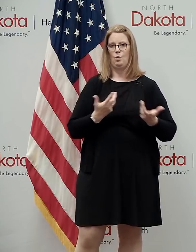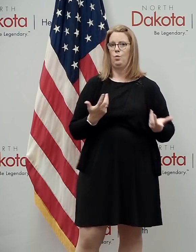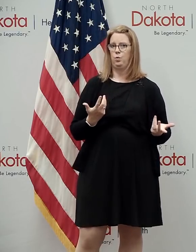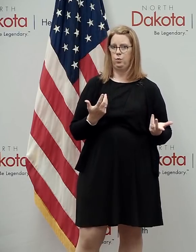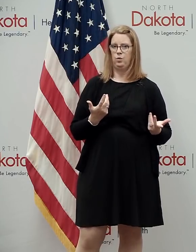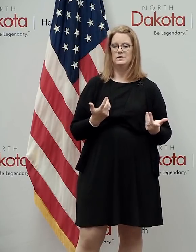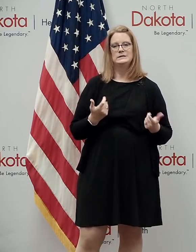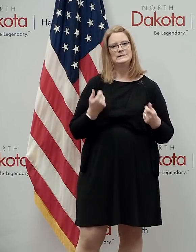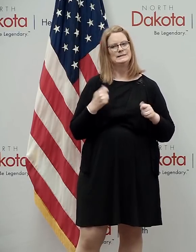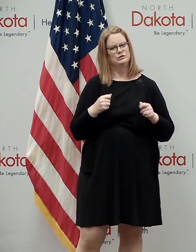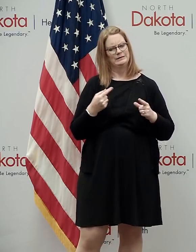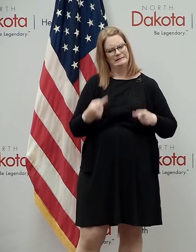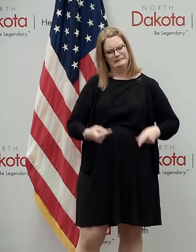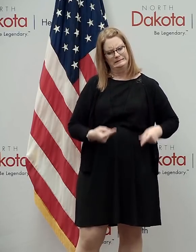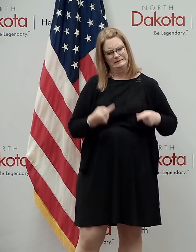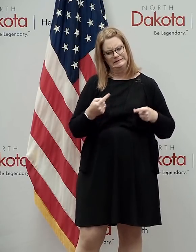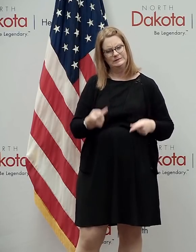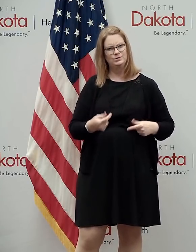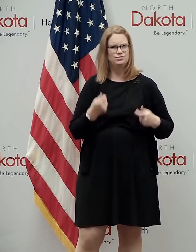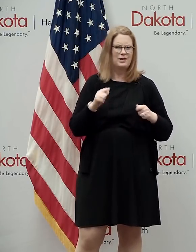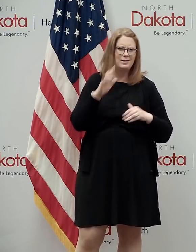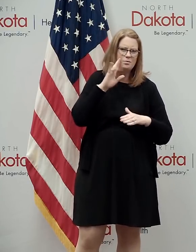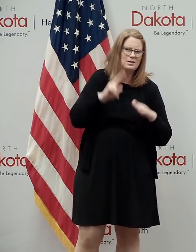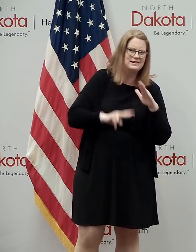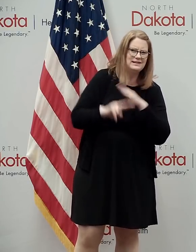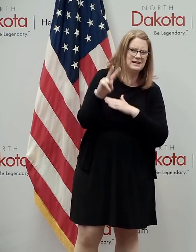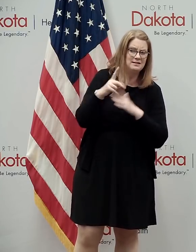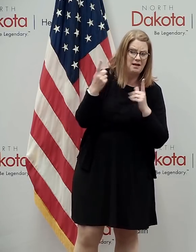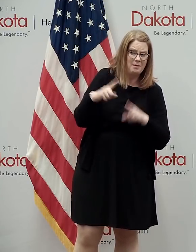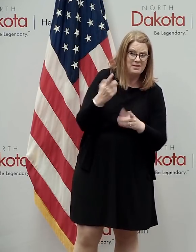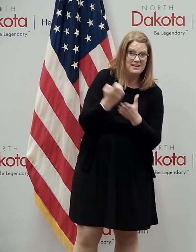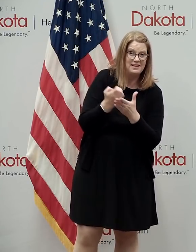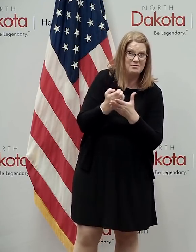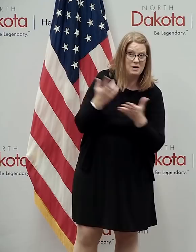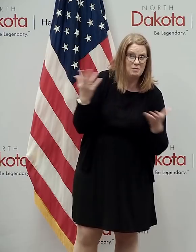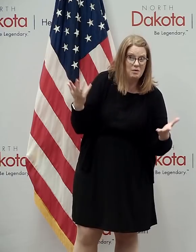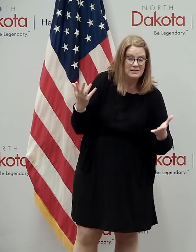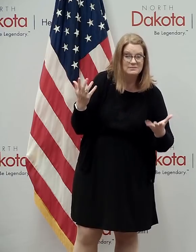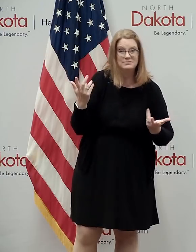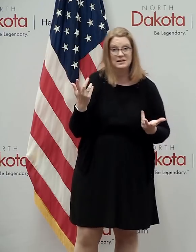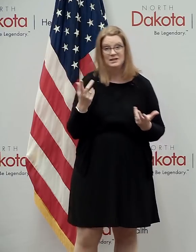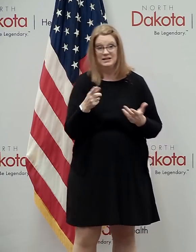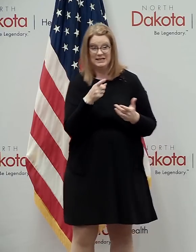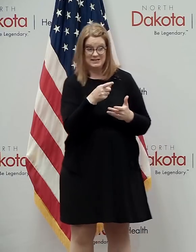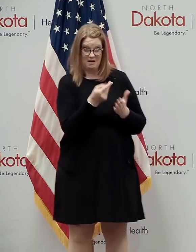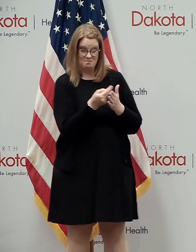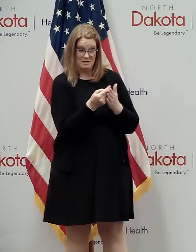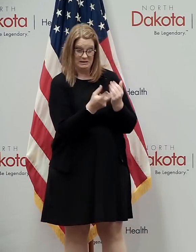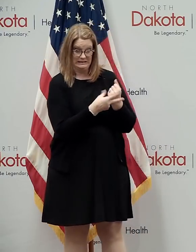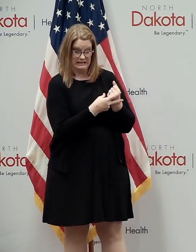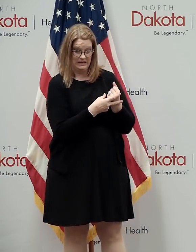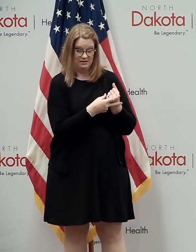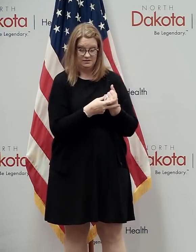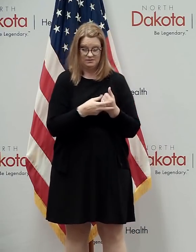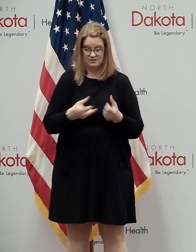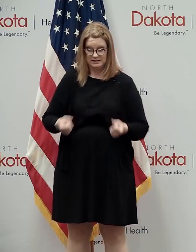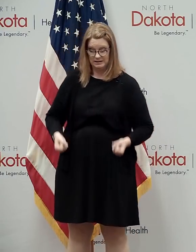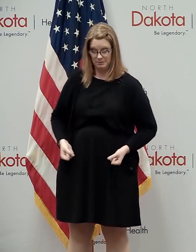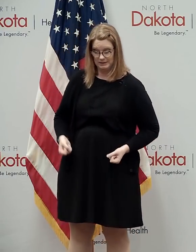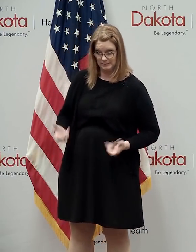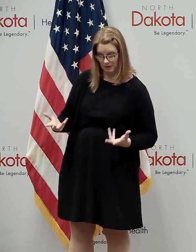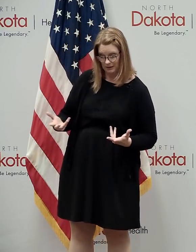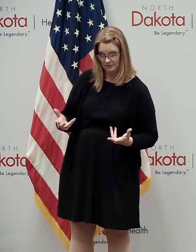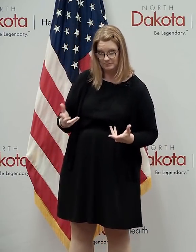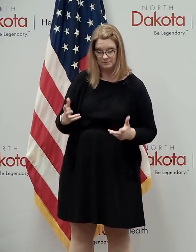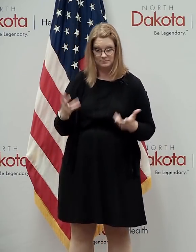trying to forecast the economy because this amount of stimulus, is it being saved? Is it being spent? Is it being circulated?